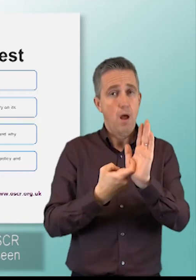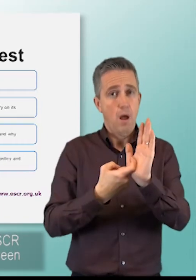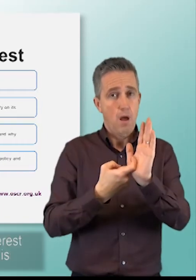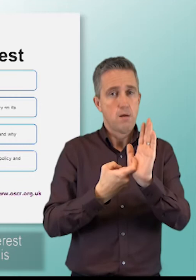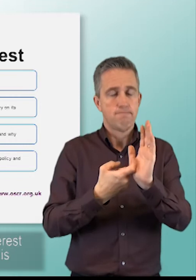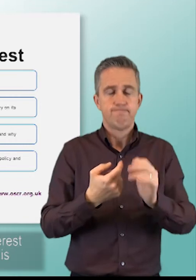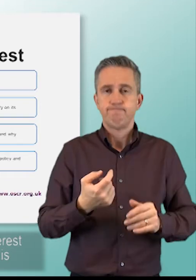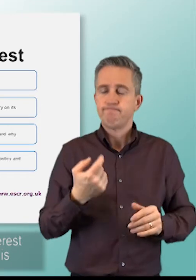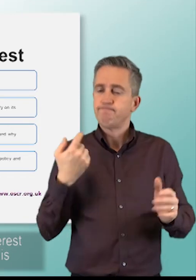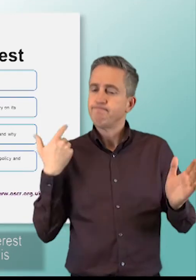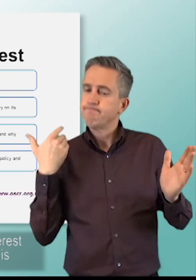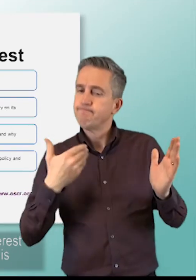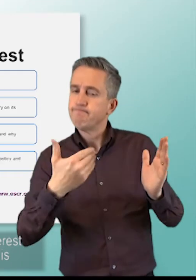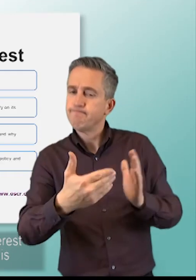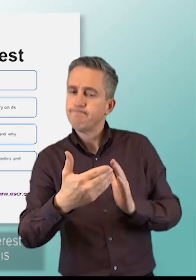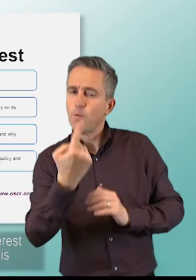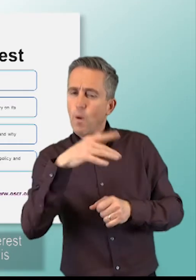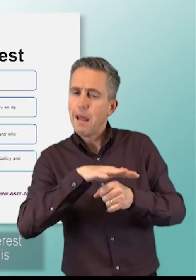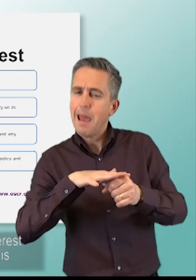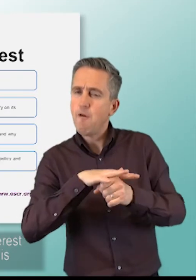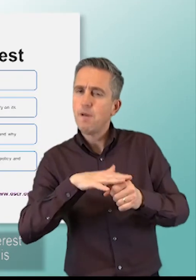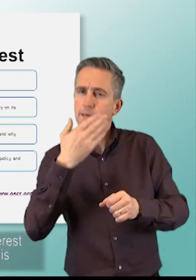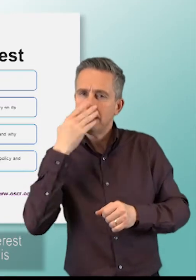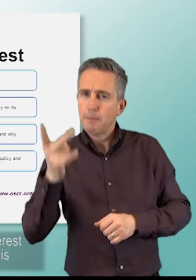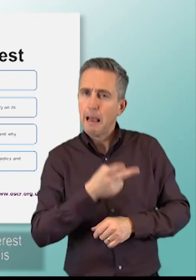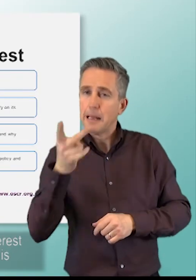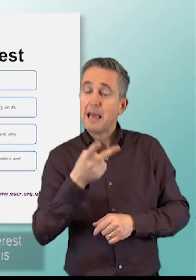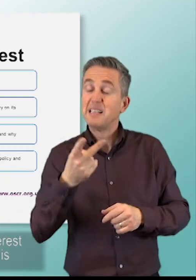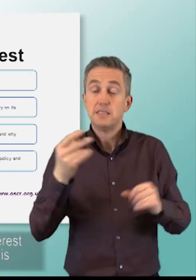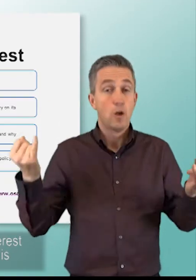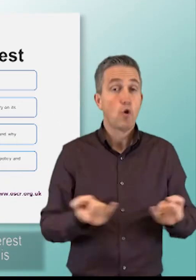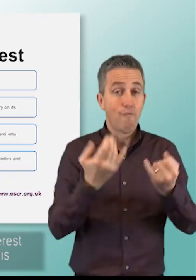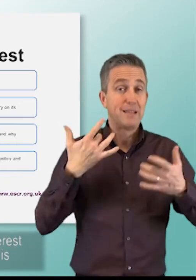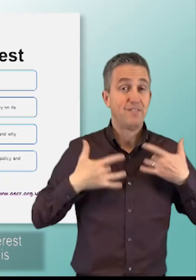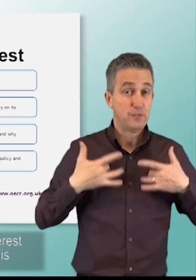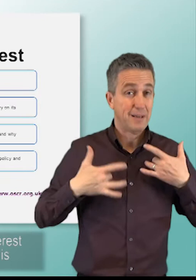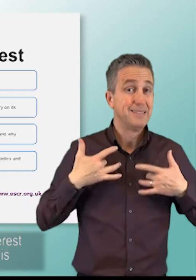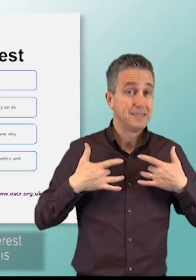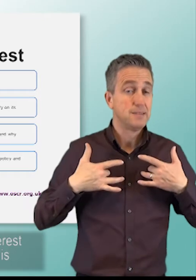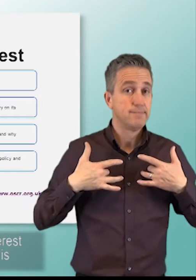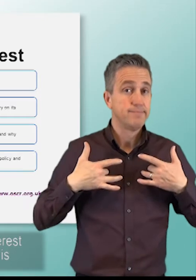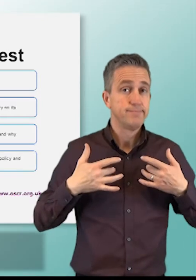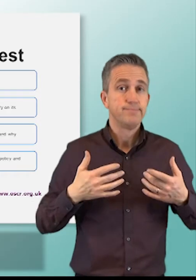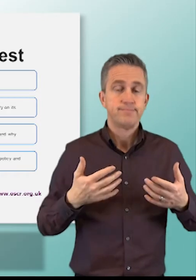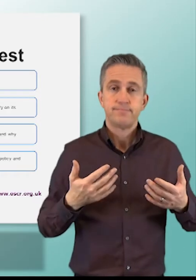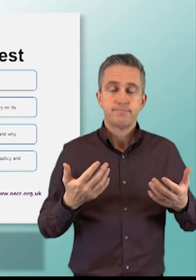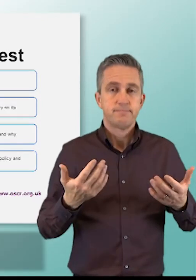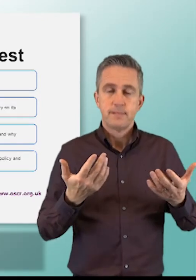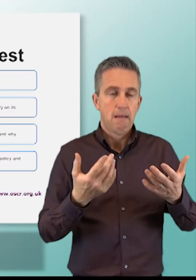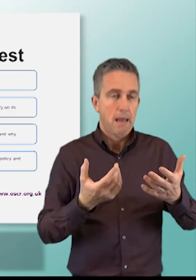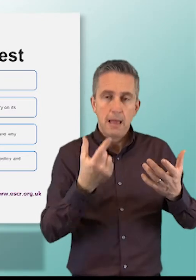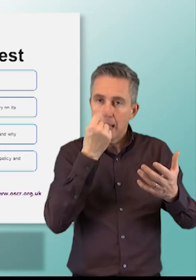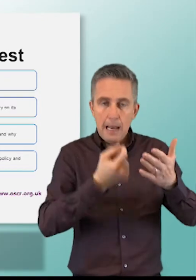that I have seen charity trustees really struggle with is conflict of interest. And the reason it comes up time and time again is because it can